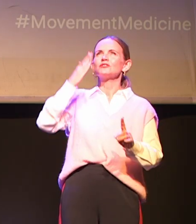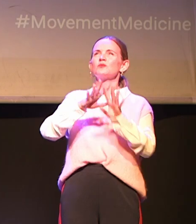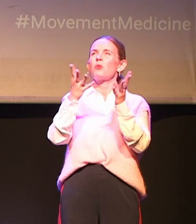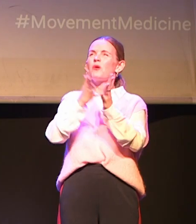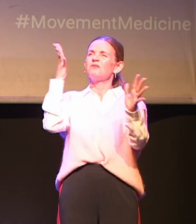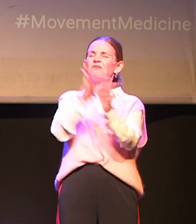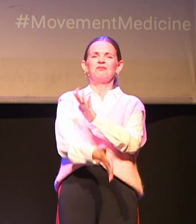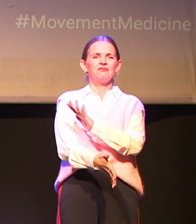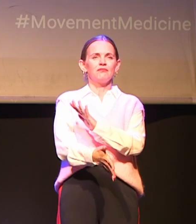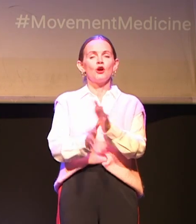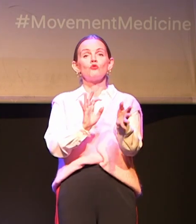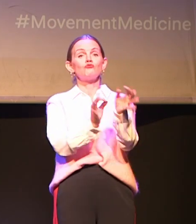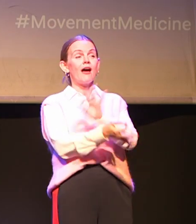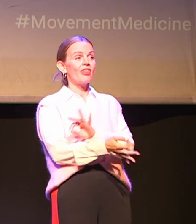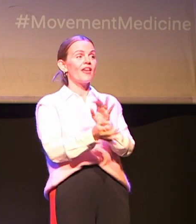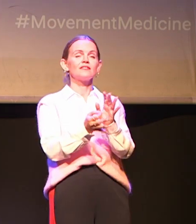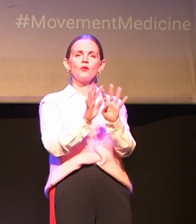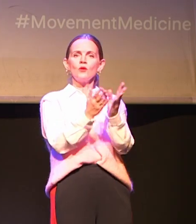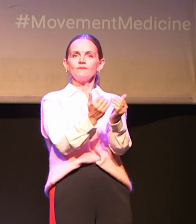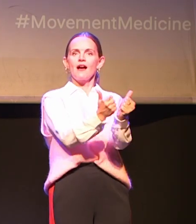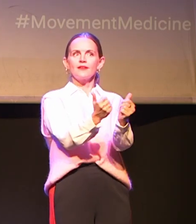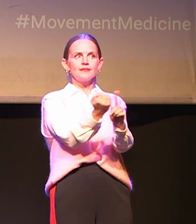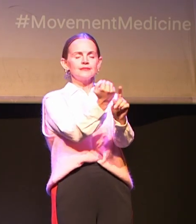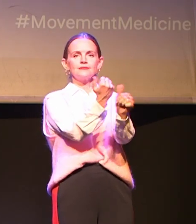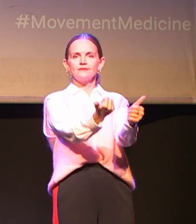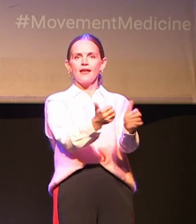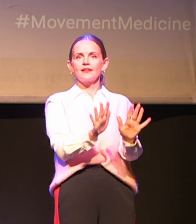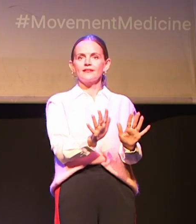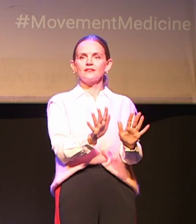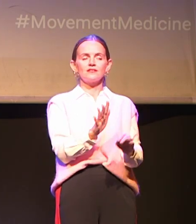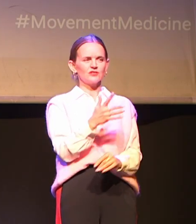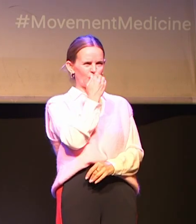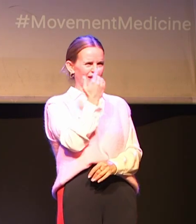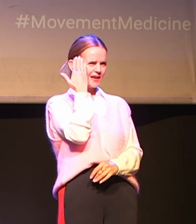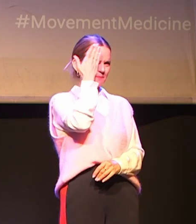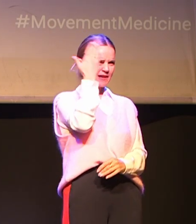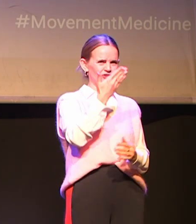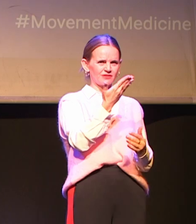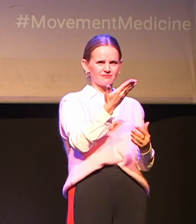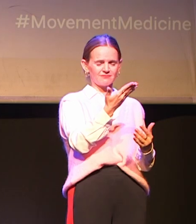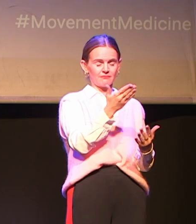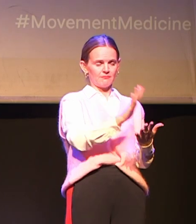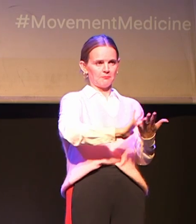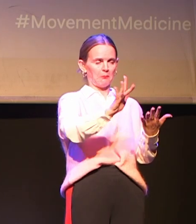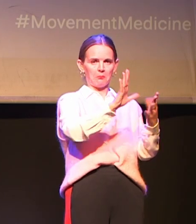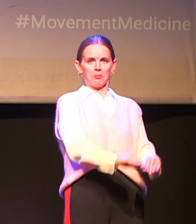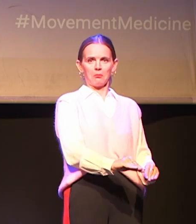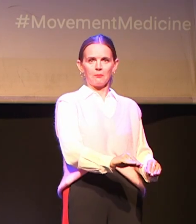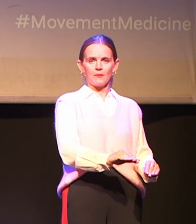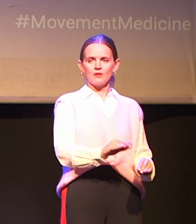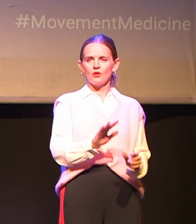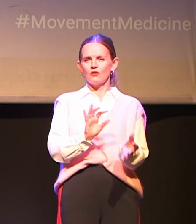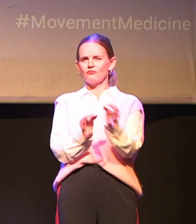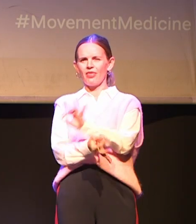can imagine ending it. So we can imagine the end of the thing more easily than we can imagine our freedom, and that bothers me. So